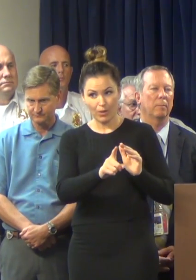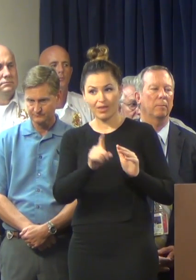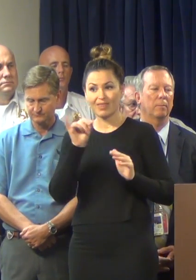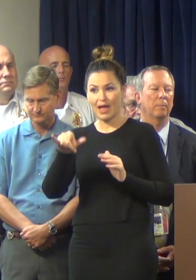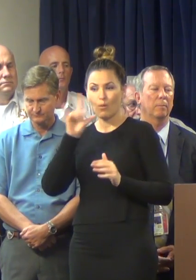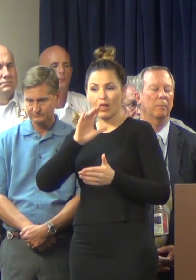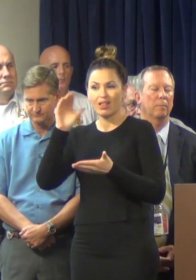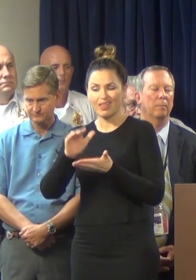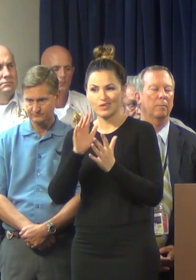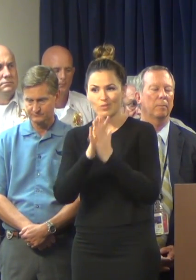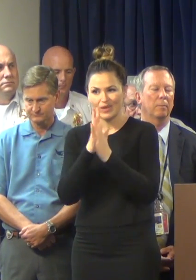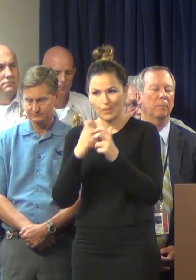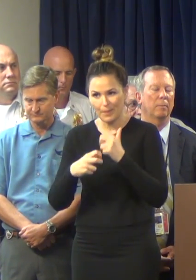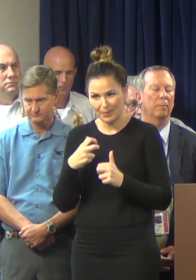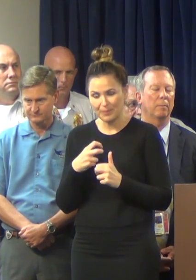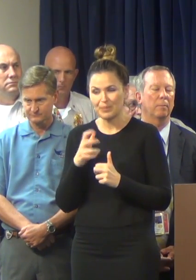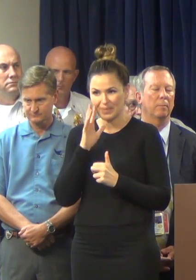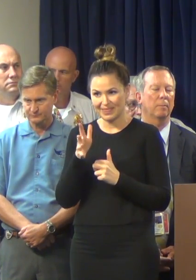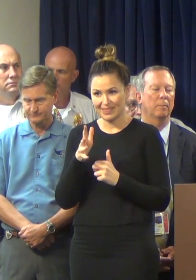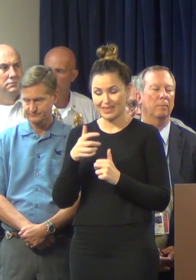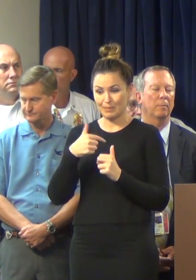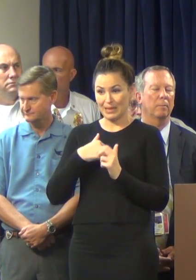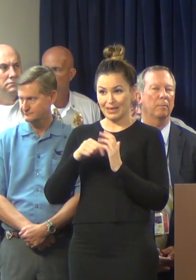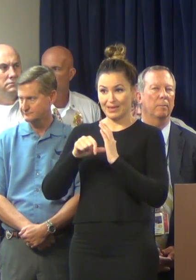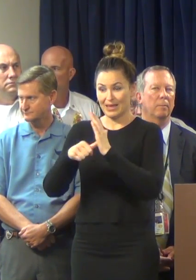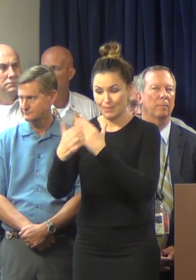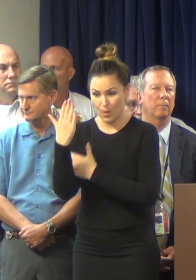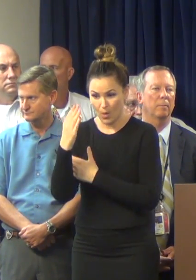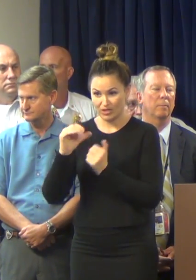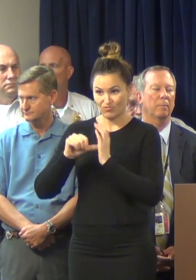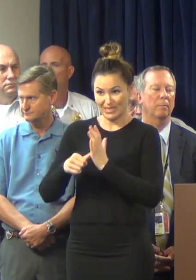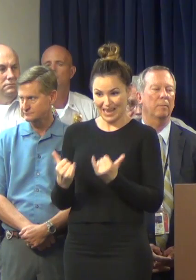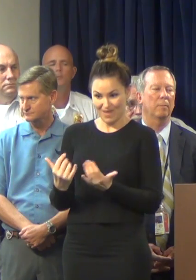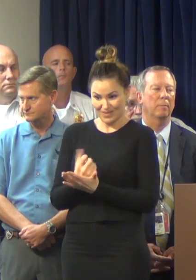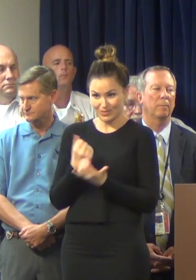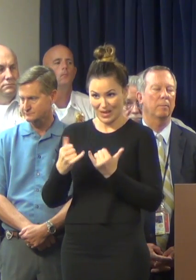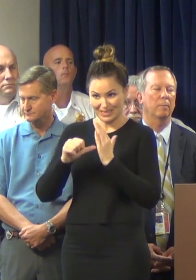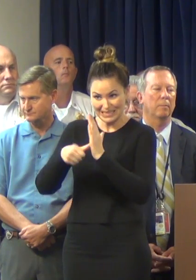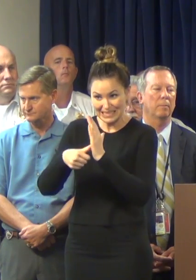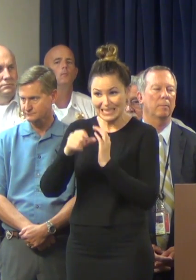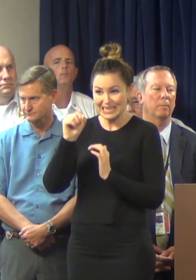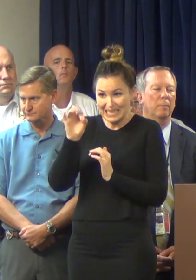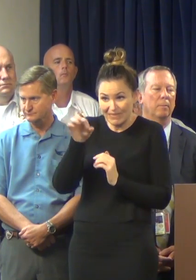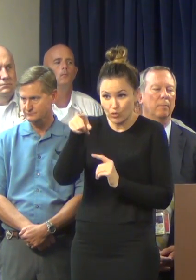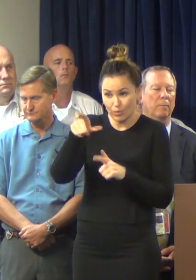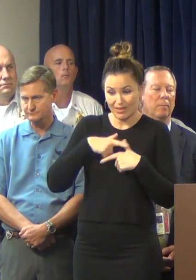problems. It is our hope that us stressing it this morning, stressing it again here today, that if you're in